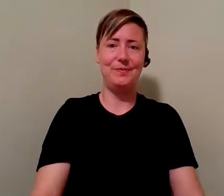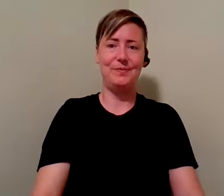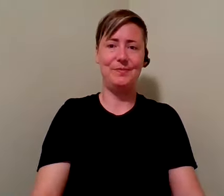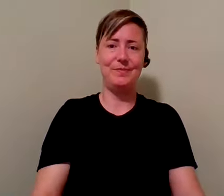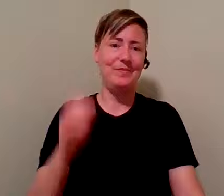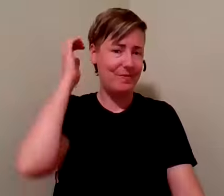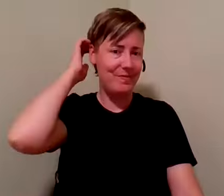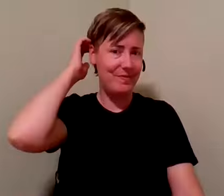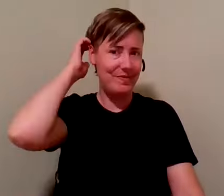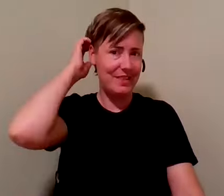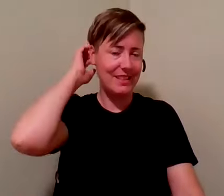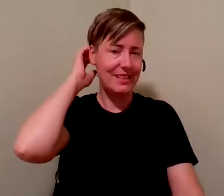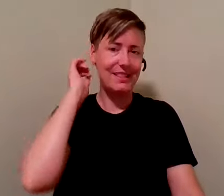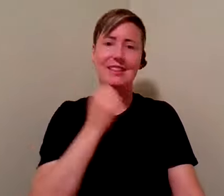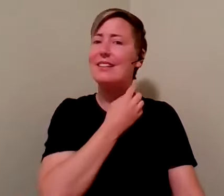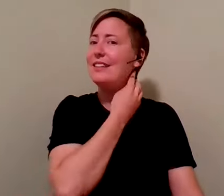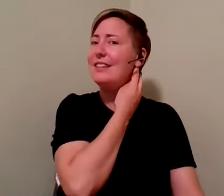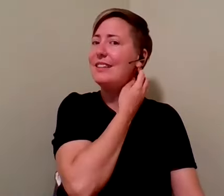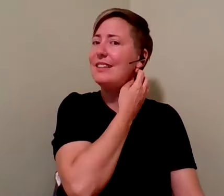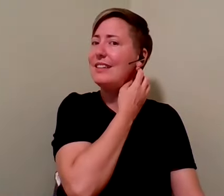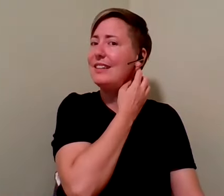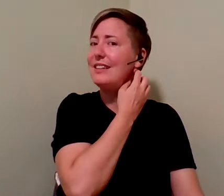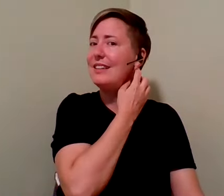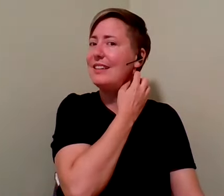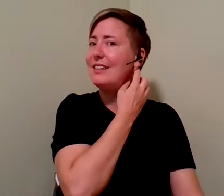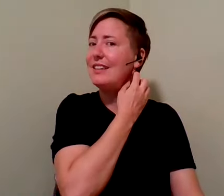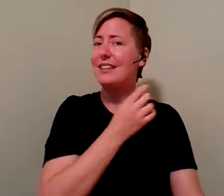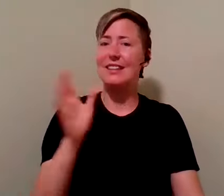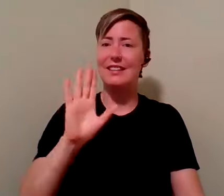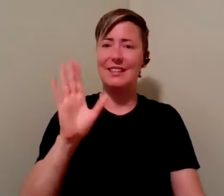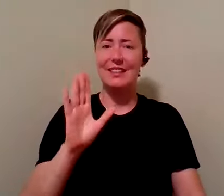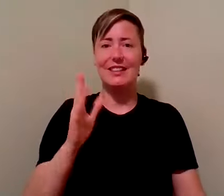identified, and I gotta go to bed and go to sleep or I'll fall down.